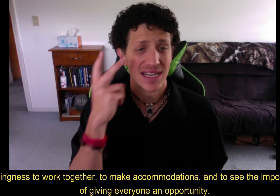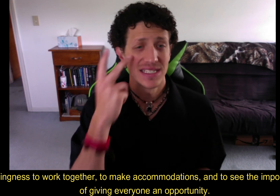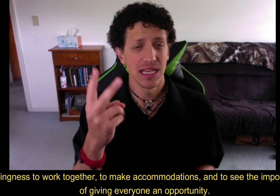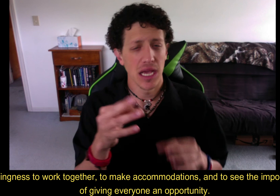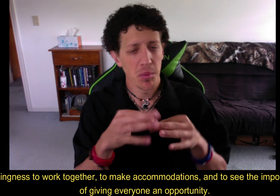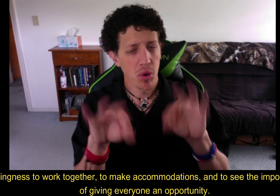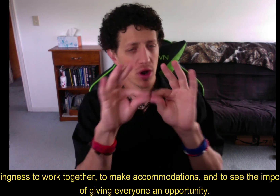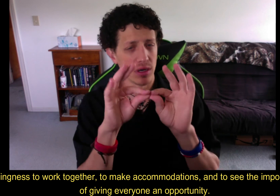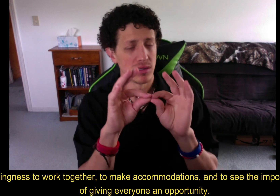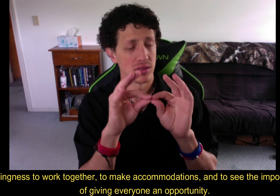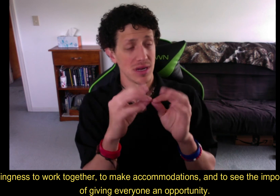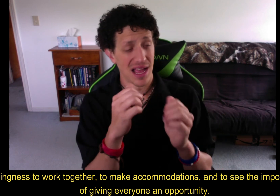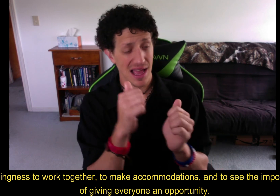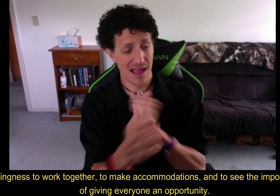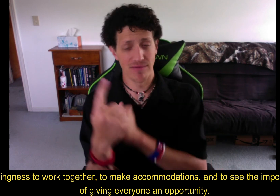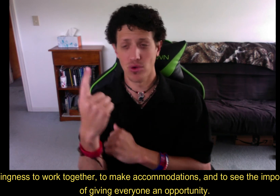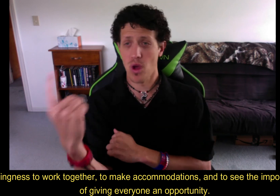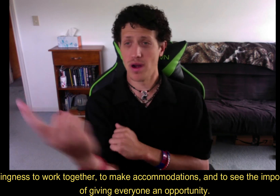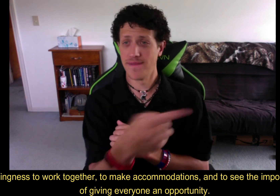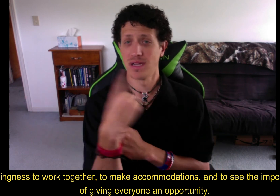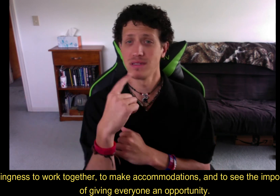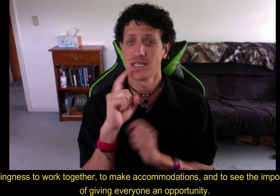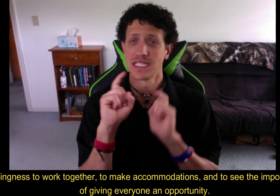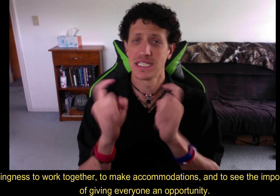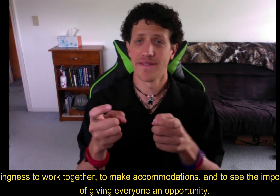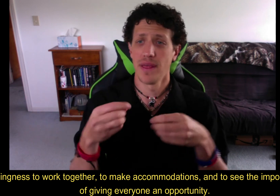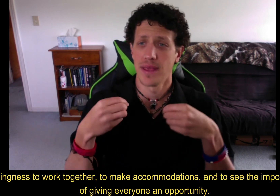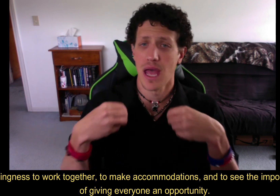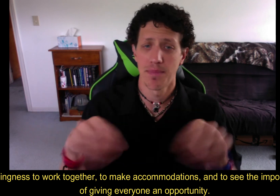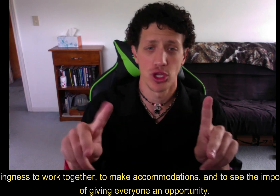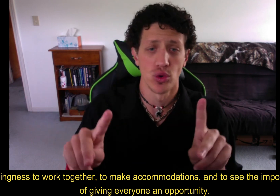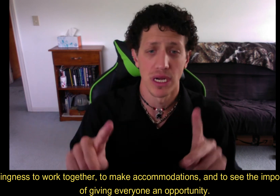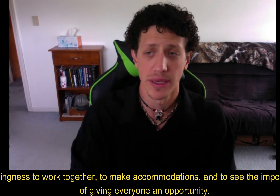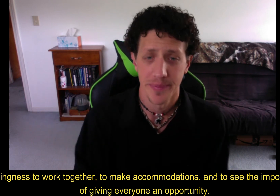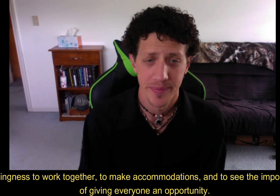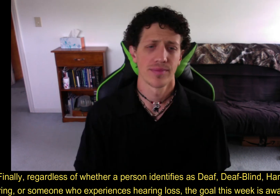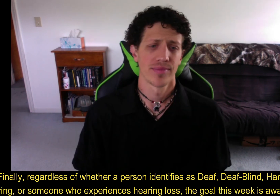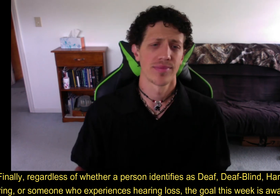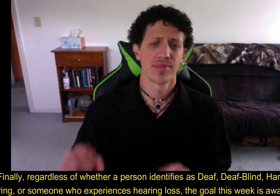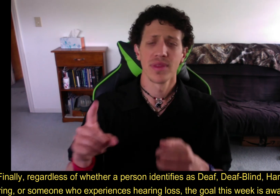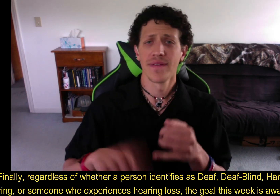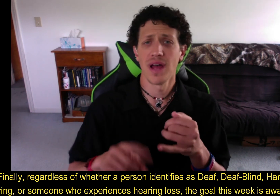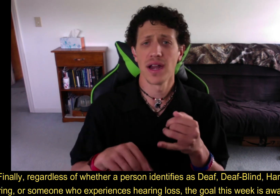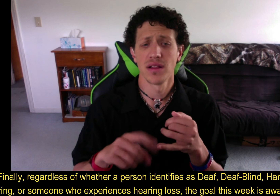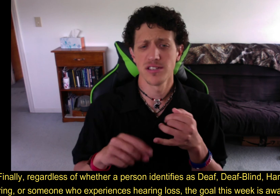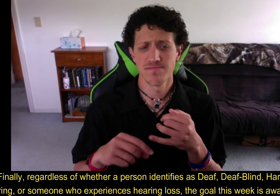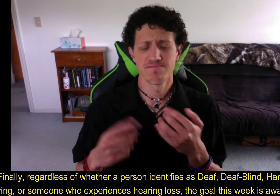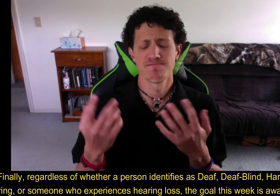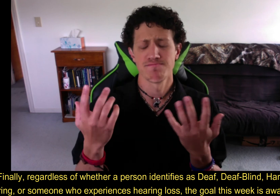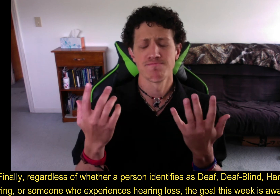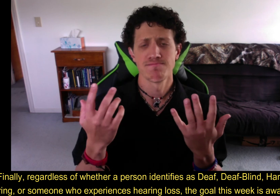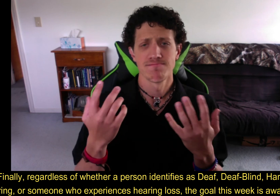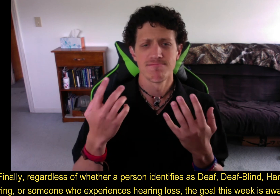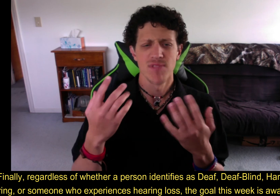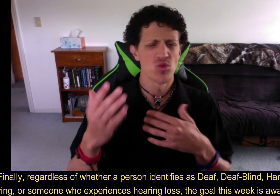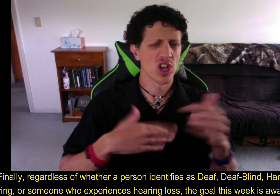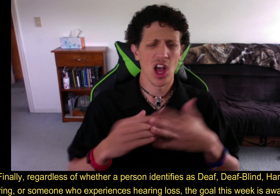the importance every one of us is given the opportunity. Finally, regardless